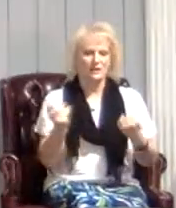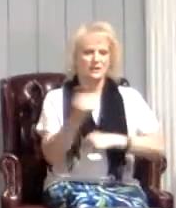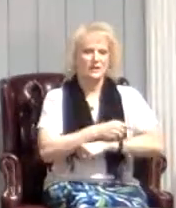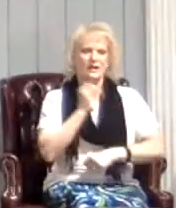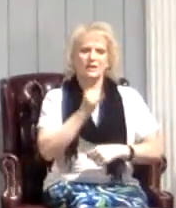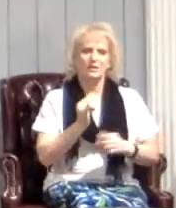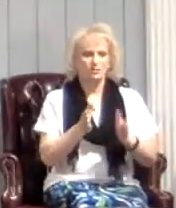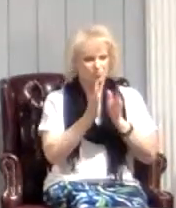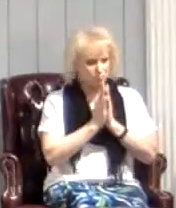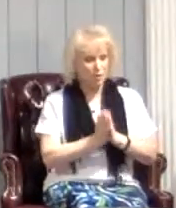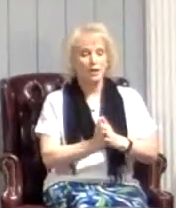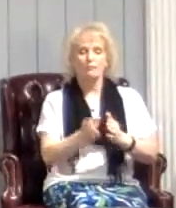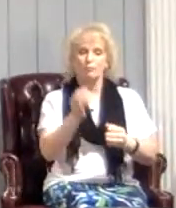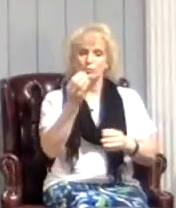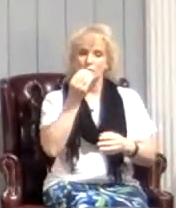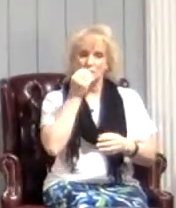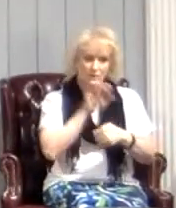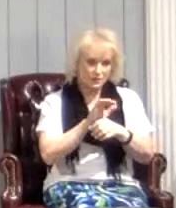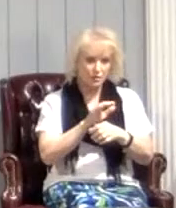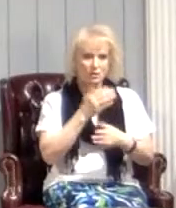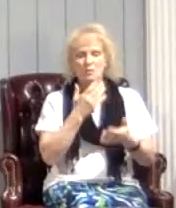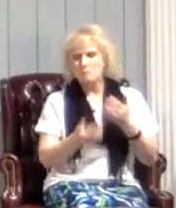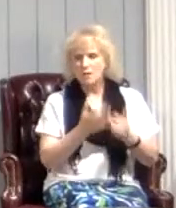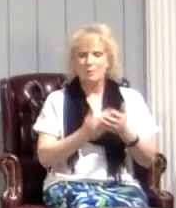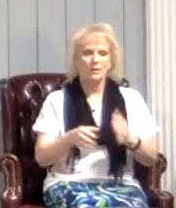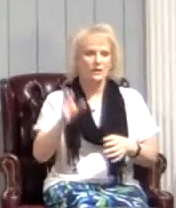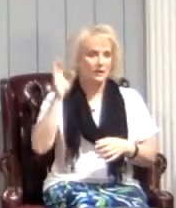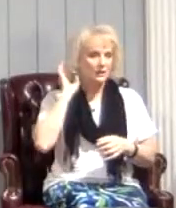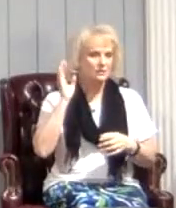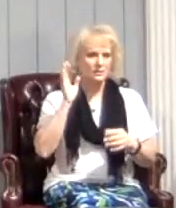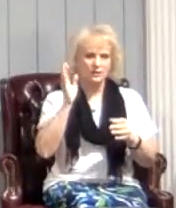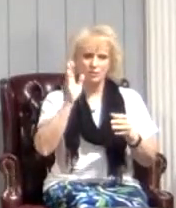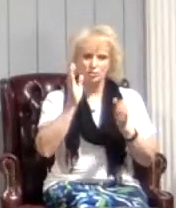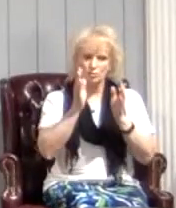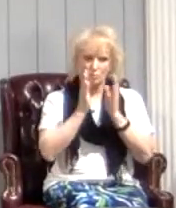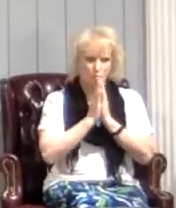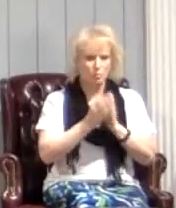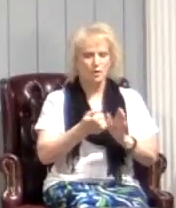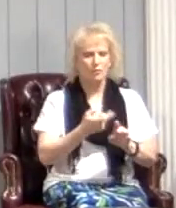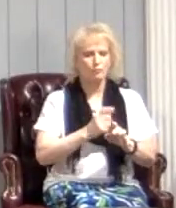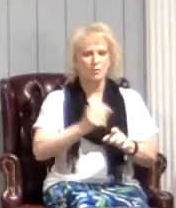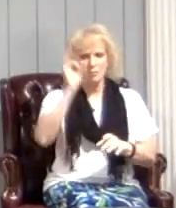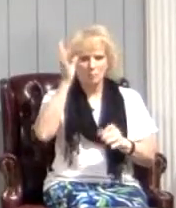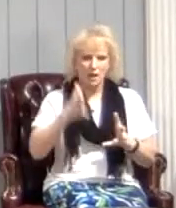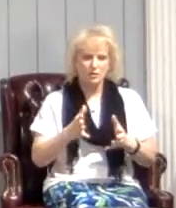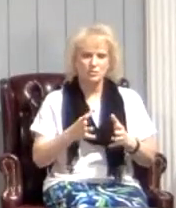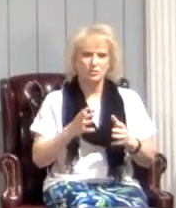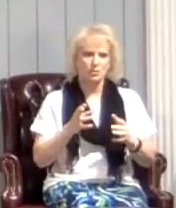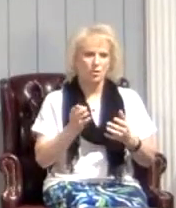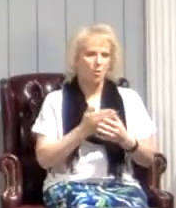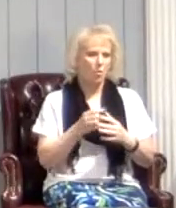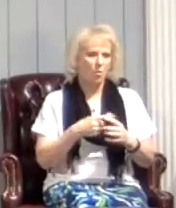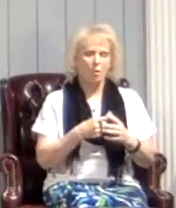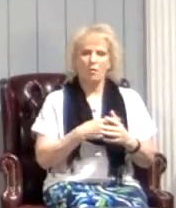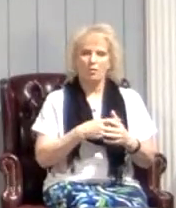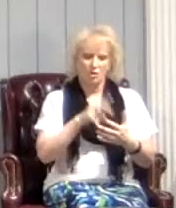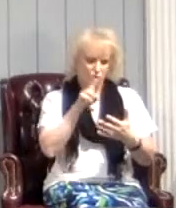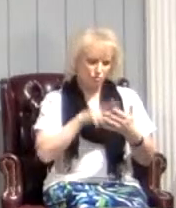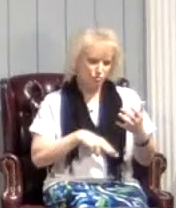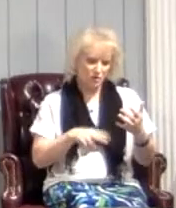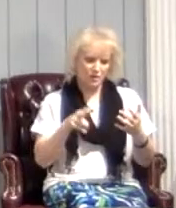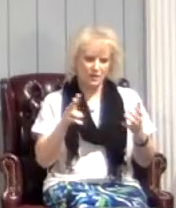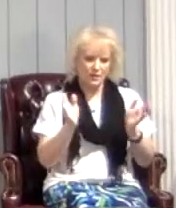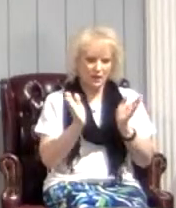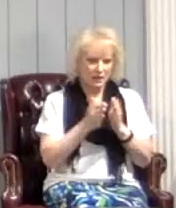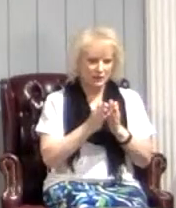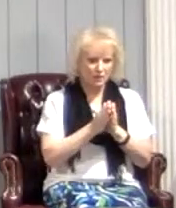dinner and maybe listening to a prayer of the pastor or reading a little daily bread devotional or something like that. And